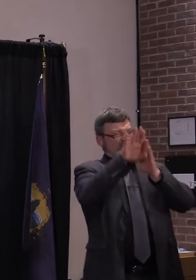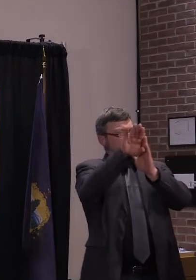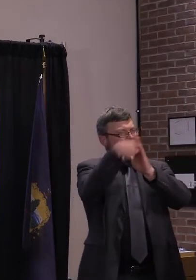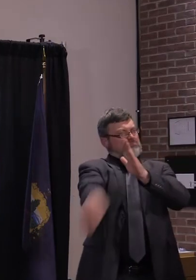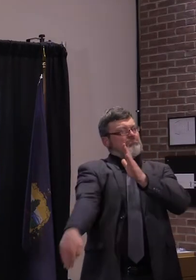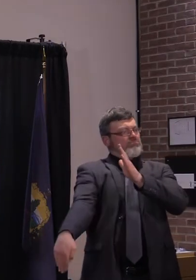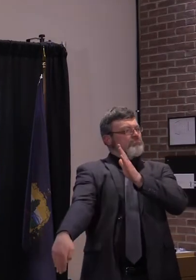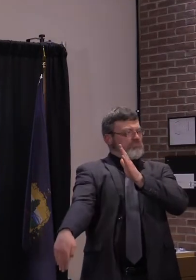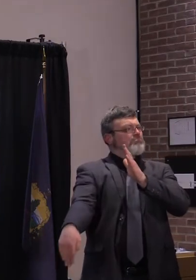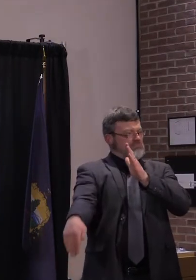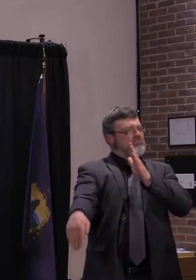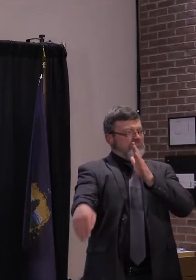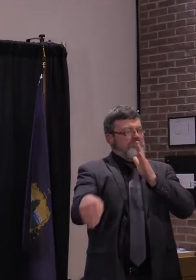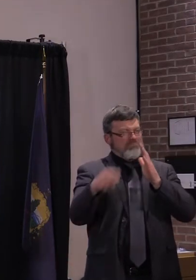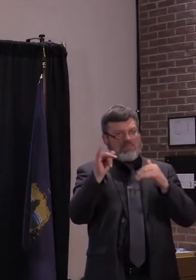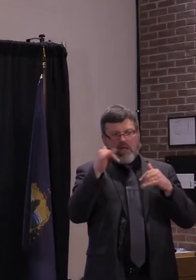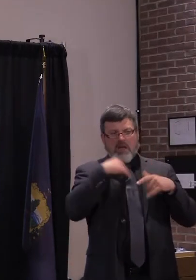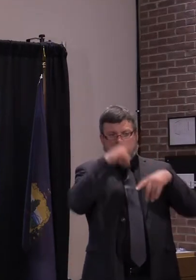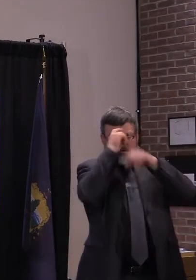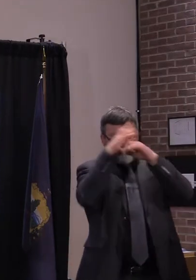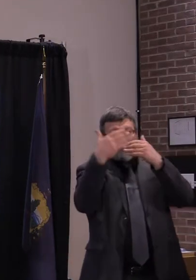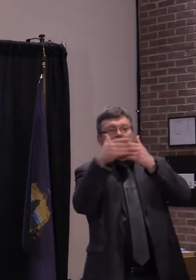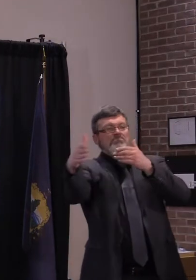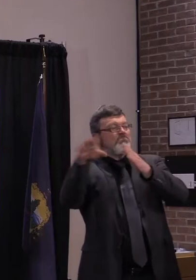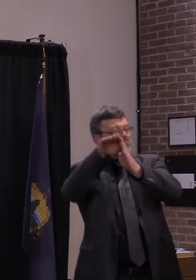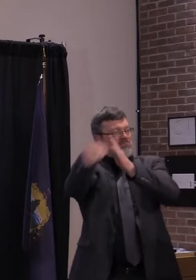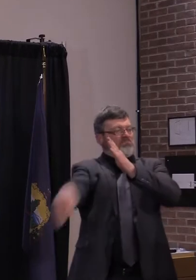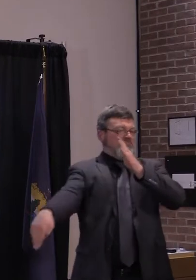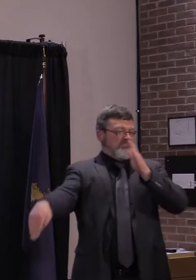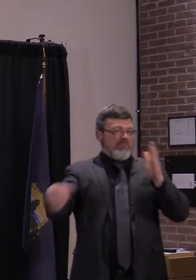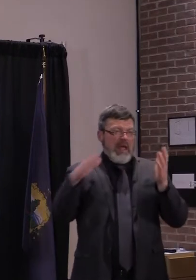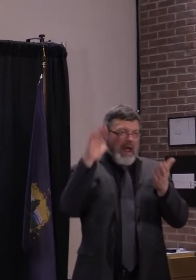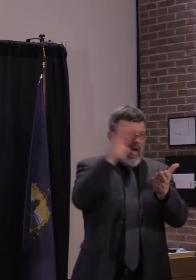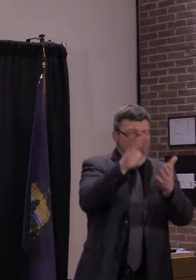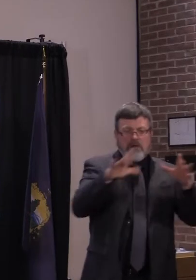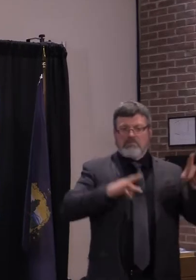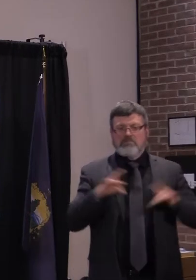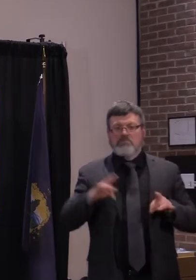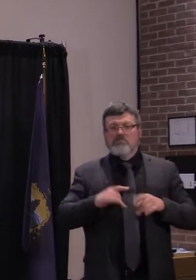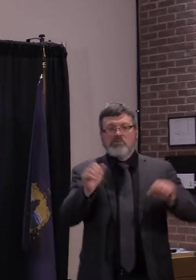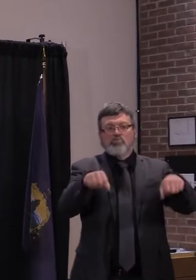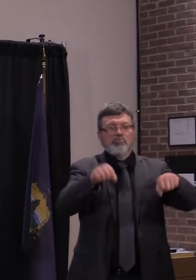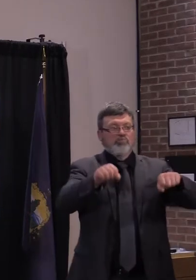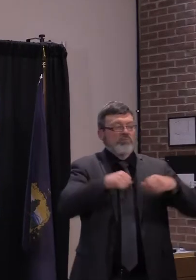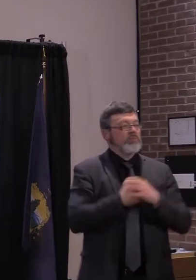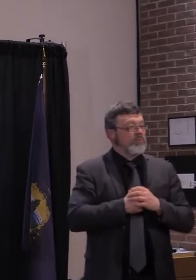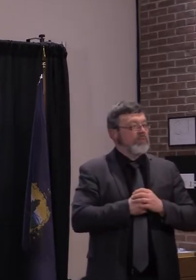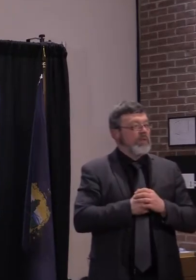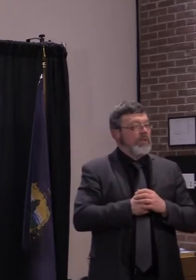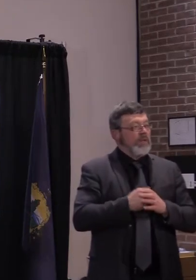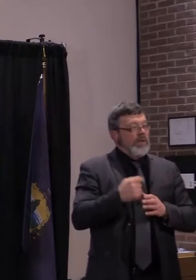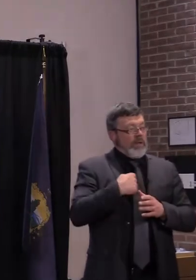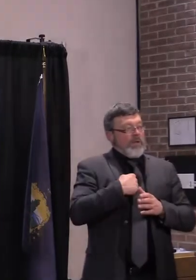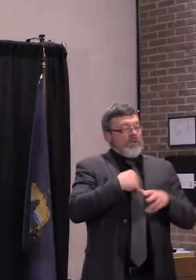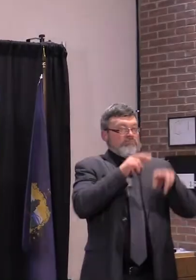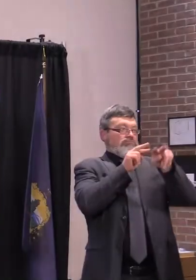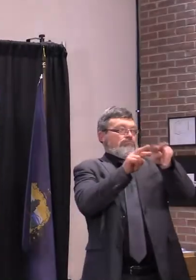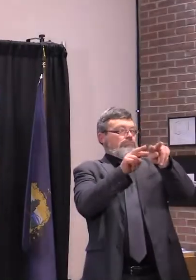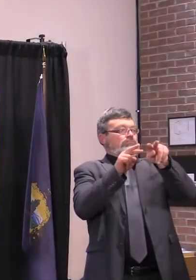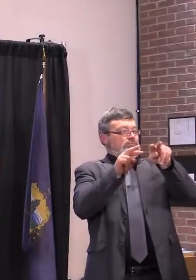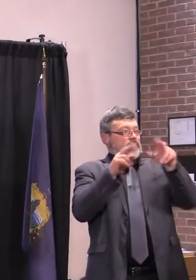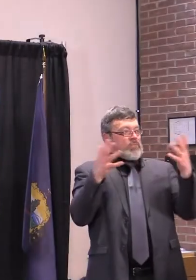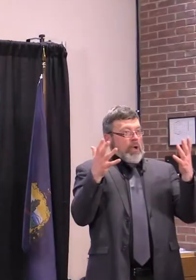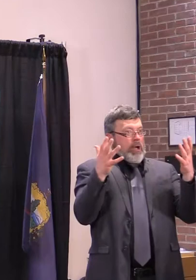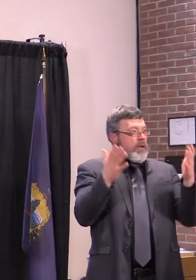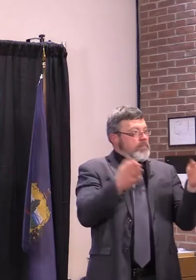of less transmission and disease in our state. That's why we are looking forward, planning for deliberate